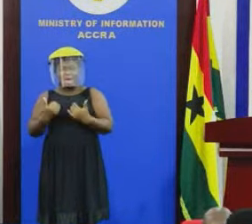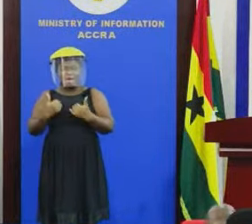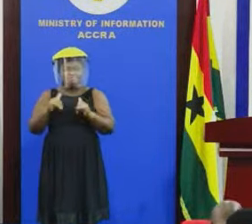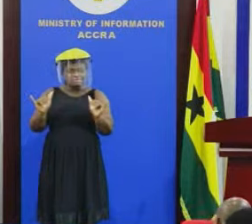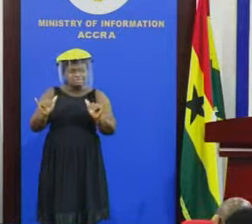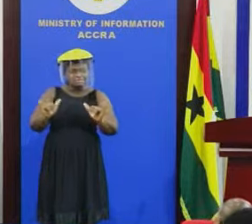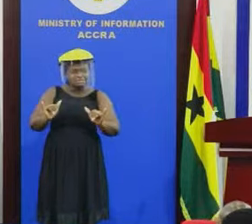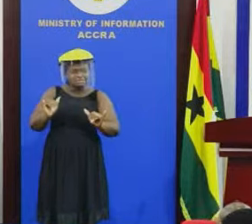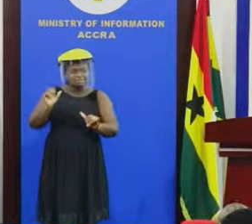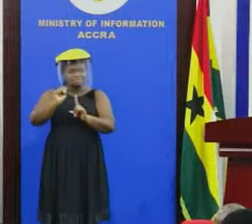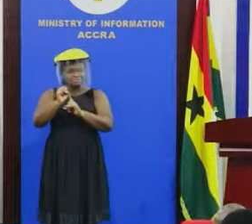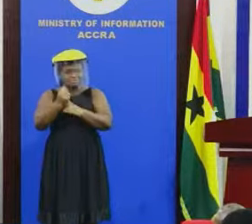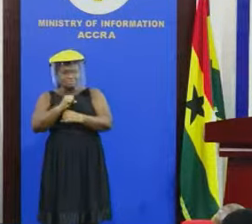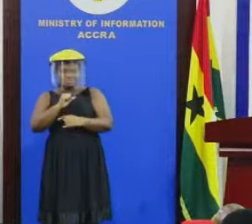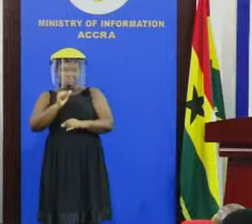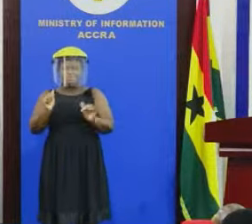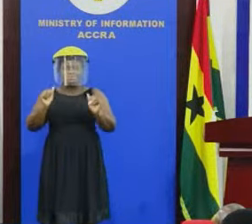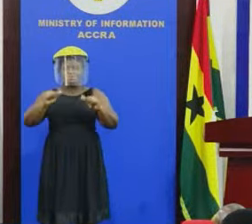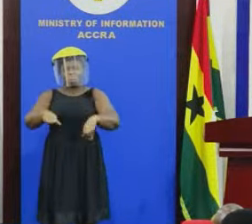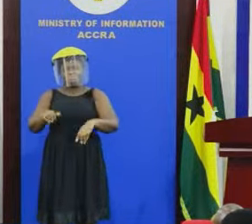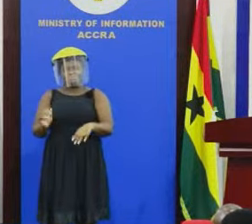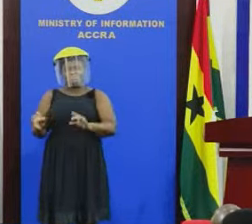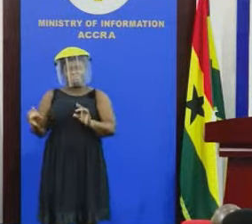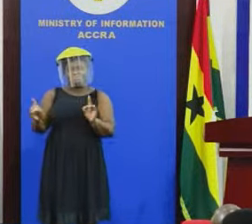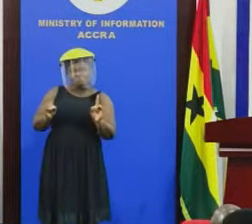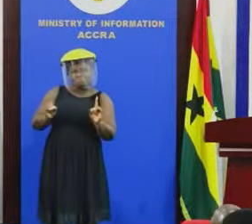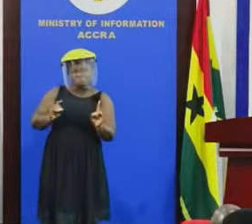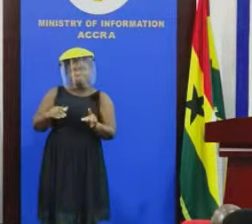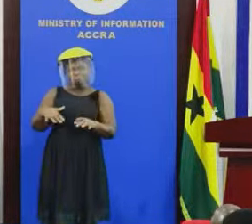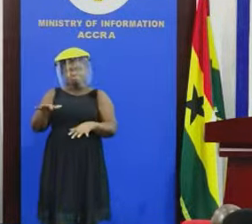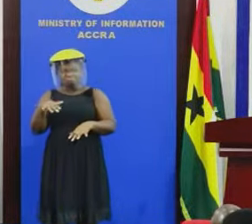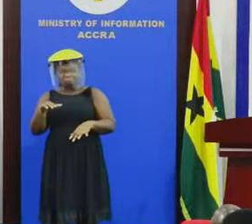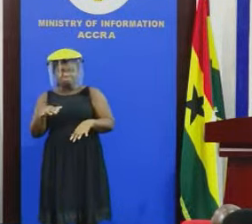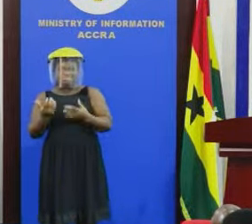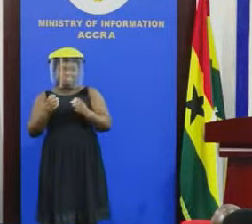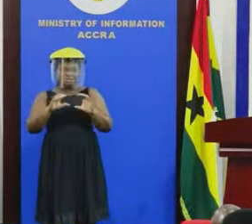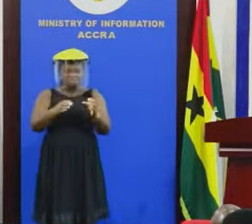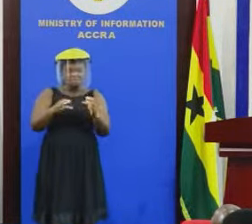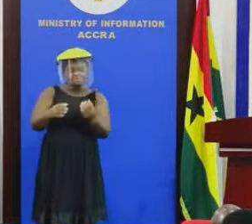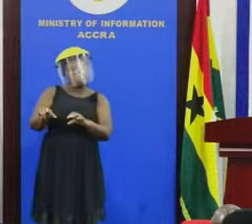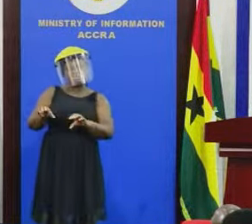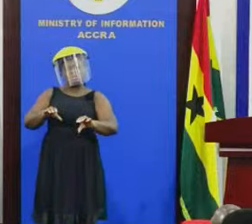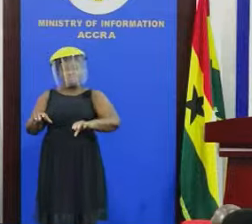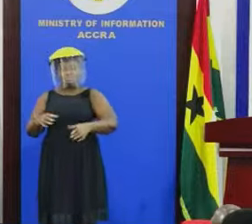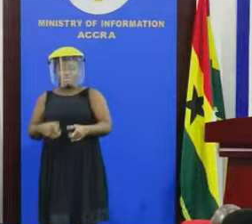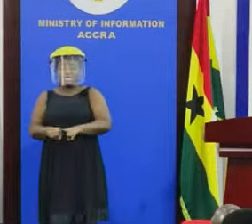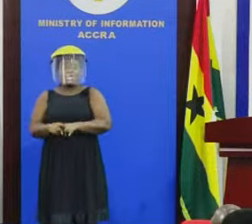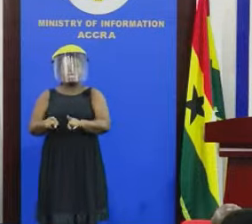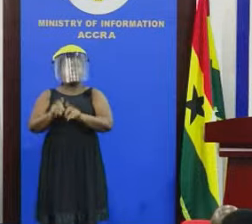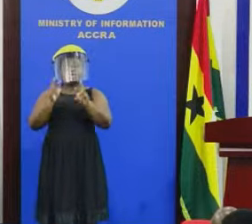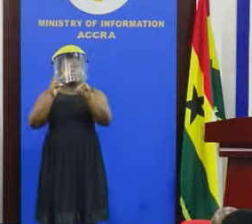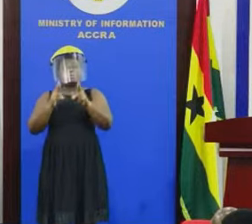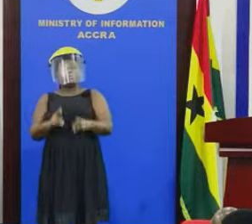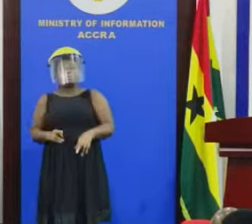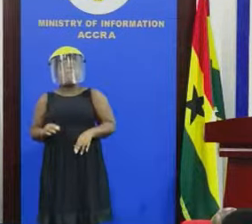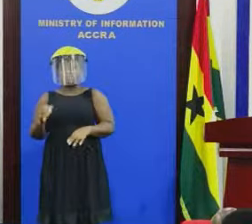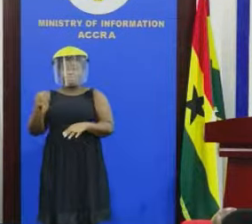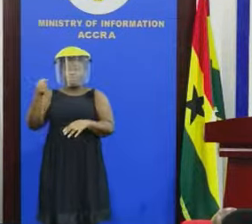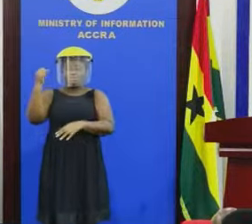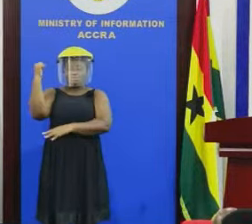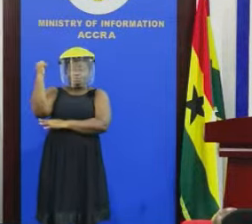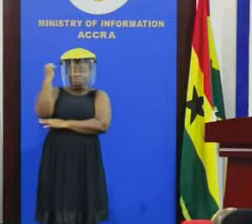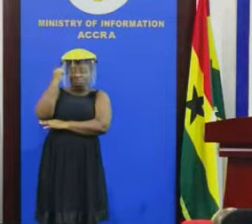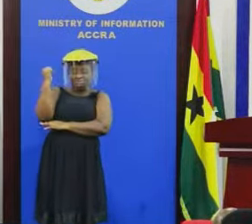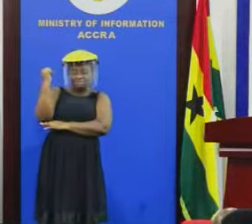of not being able to go about their daily chores or engage in their economic activities as a result of tree